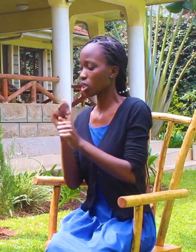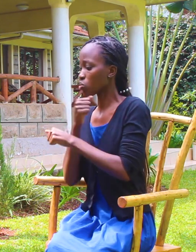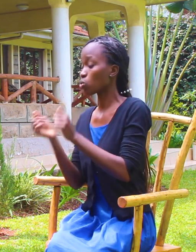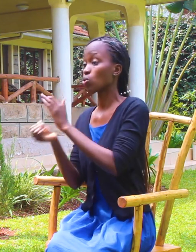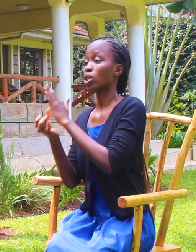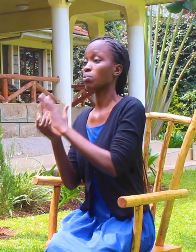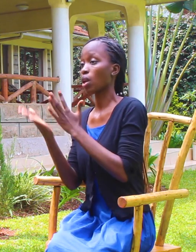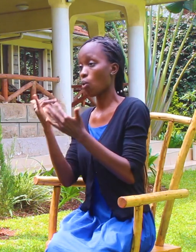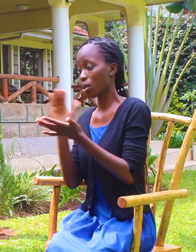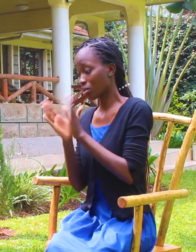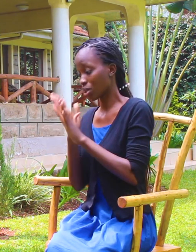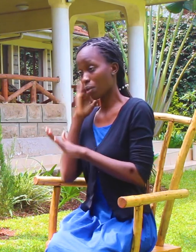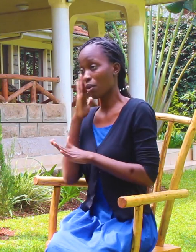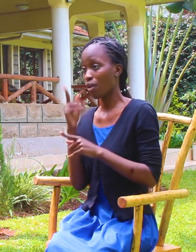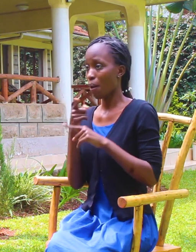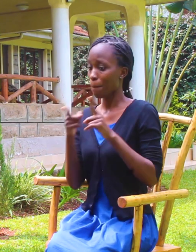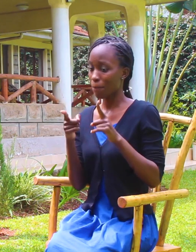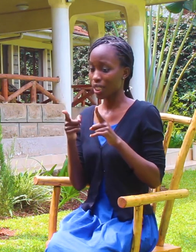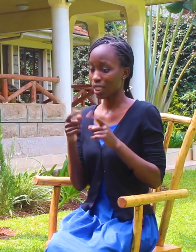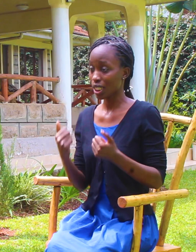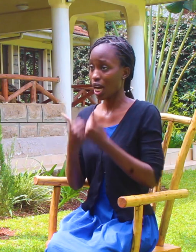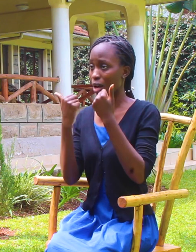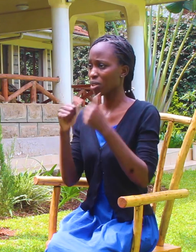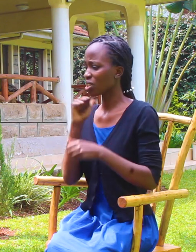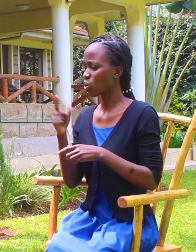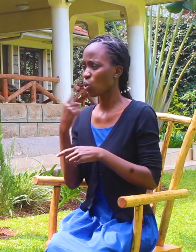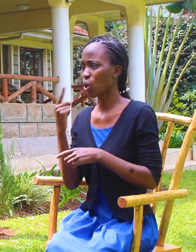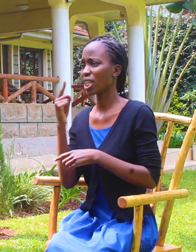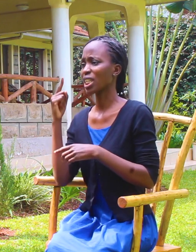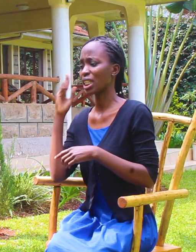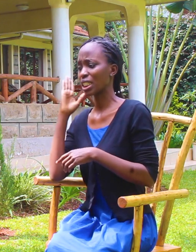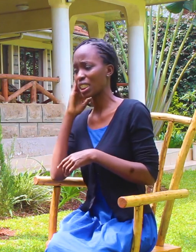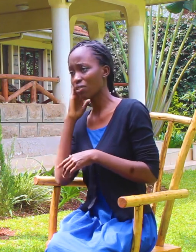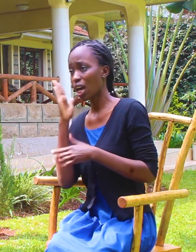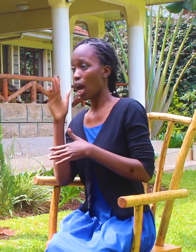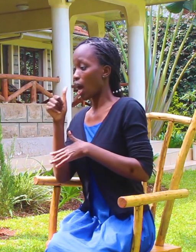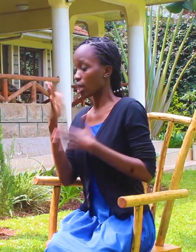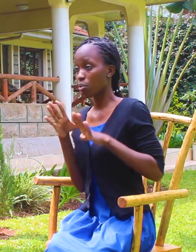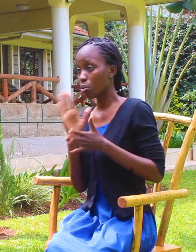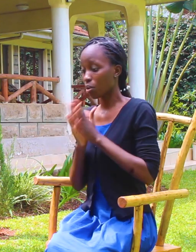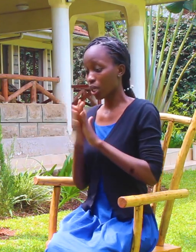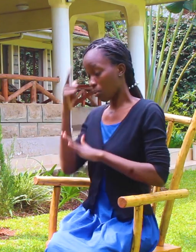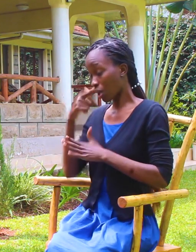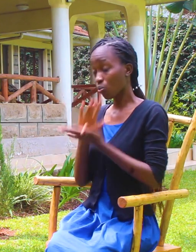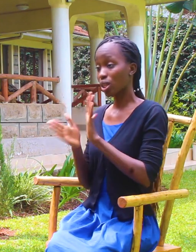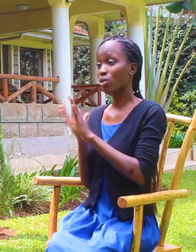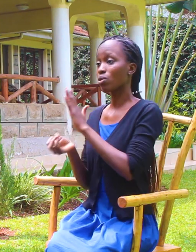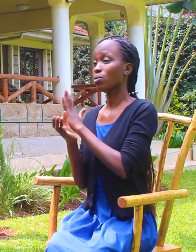But it happens, not only in hearing, sometimes others lose sight. Sometimes people get